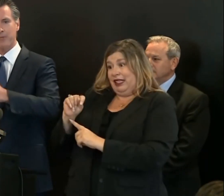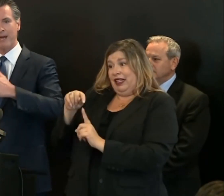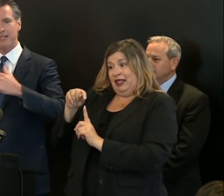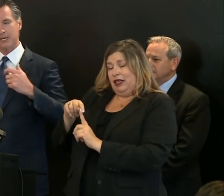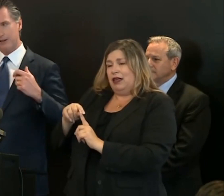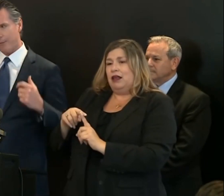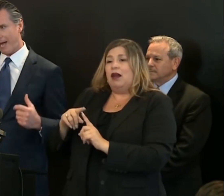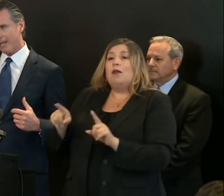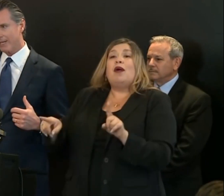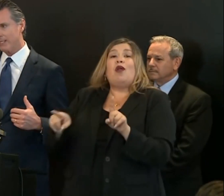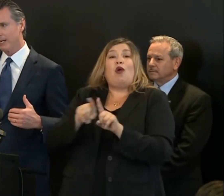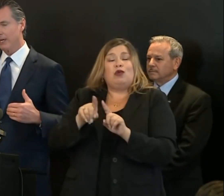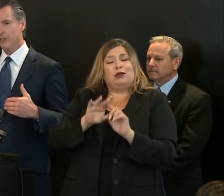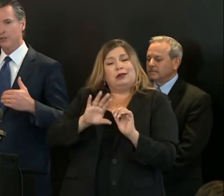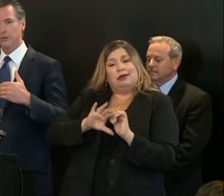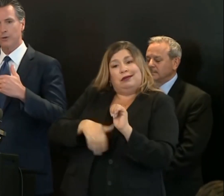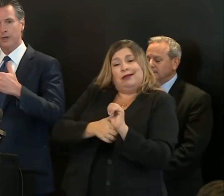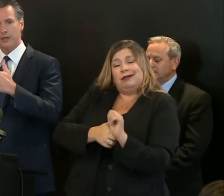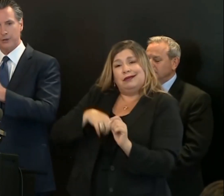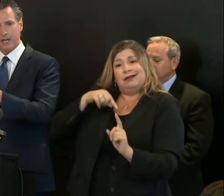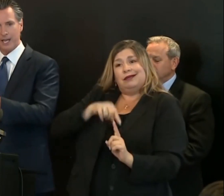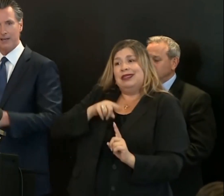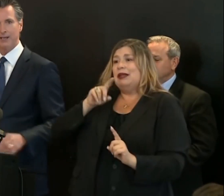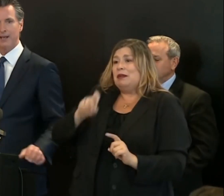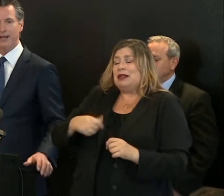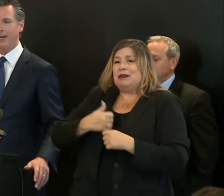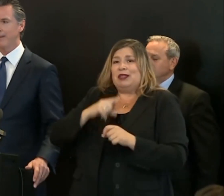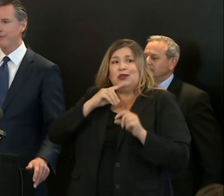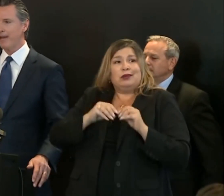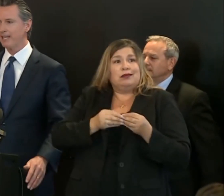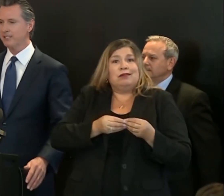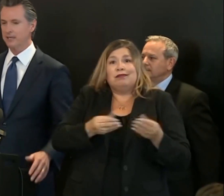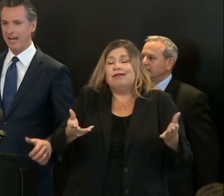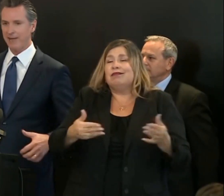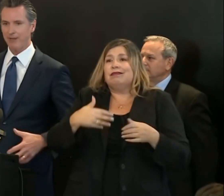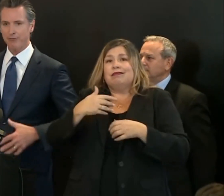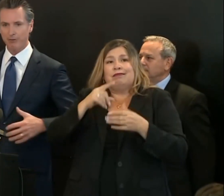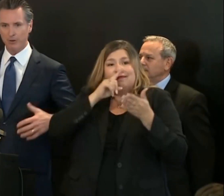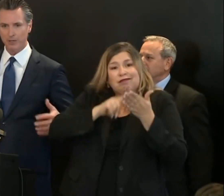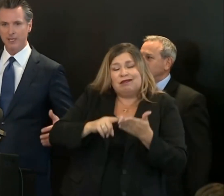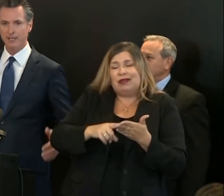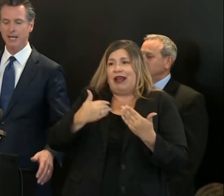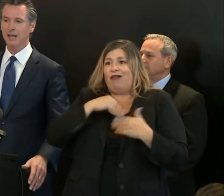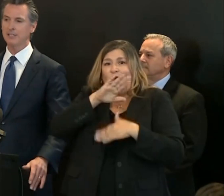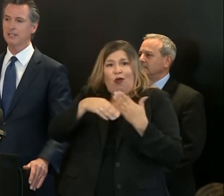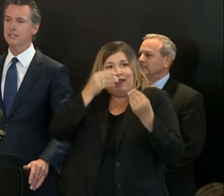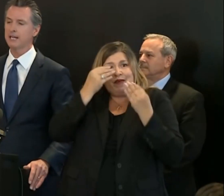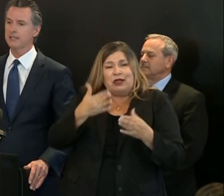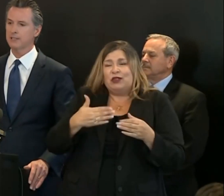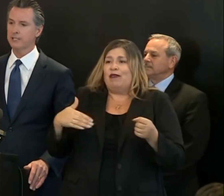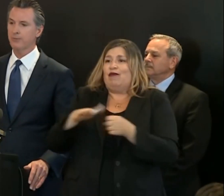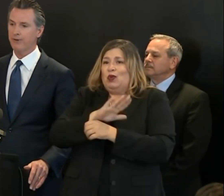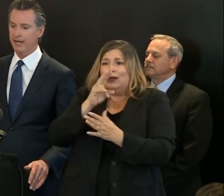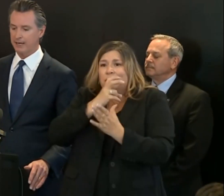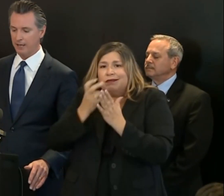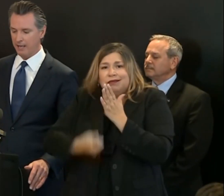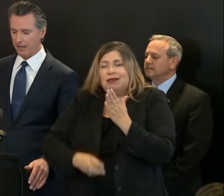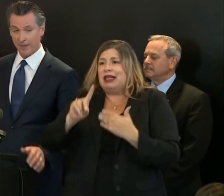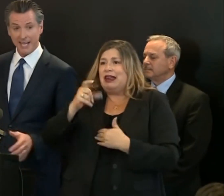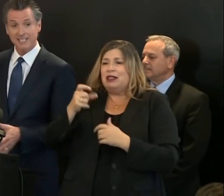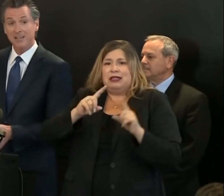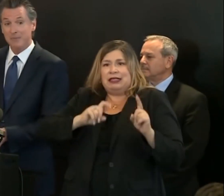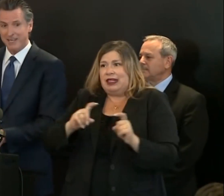another to have the capacity on the back end to adjudicate the facts and have a full diagnostic test that's